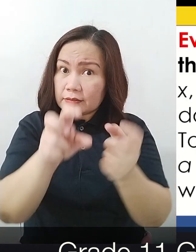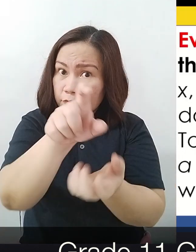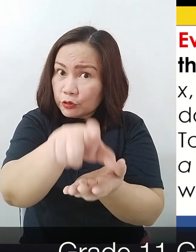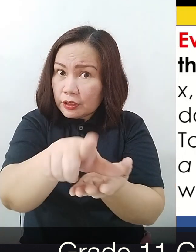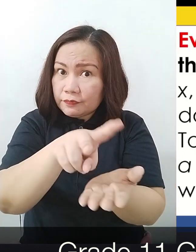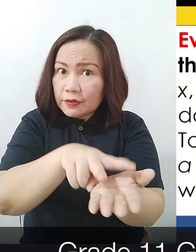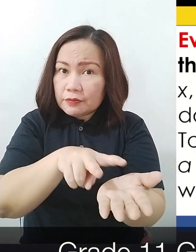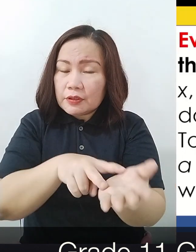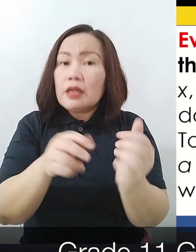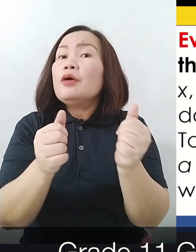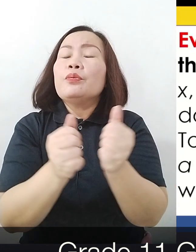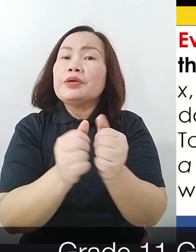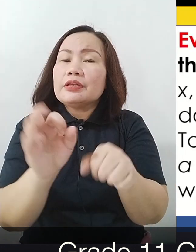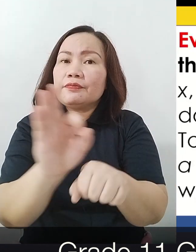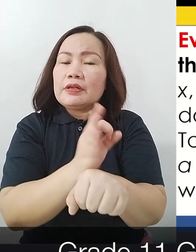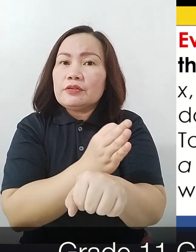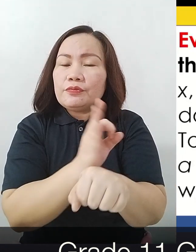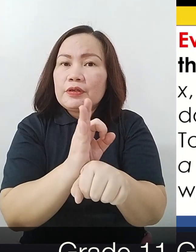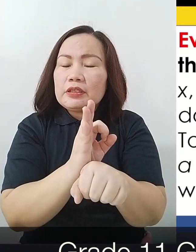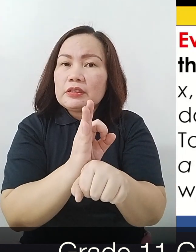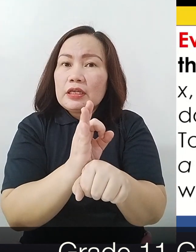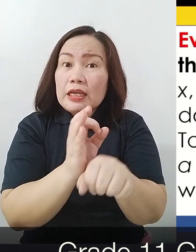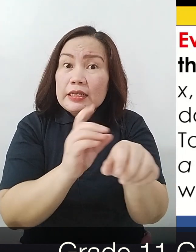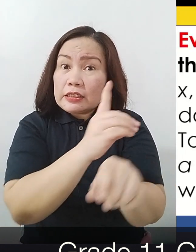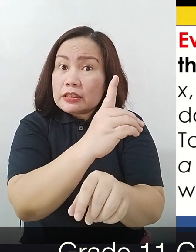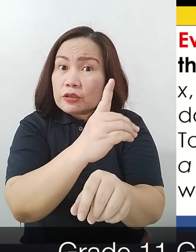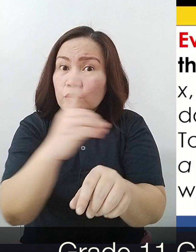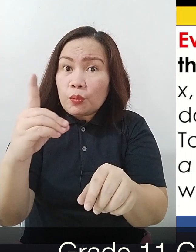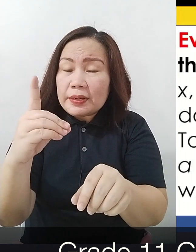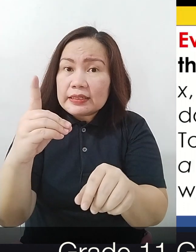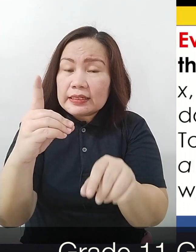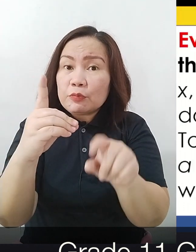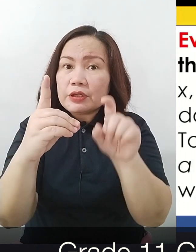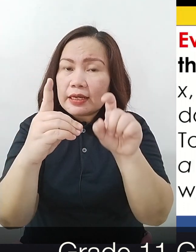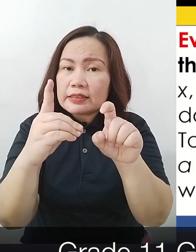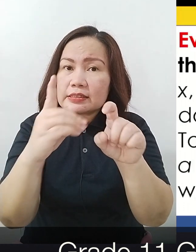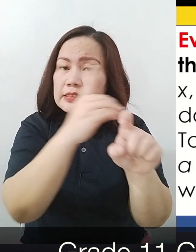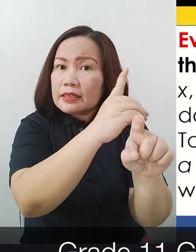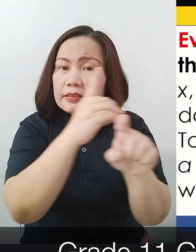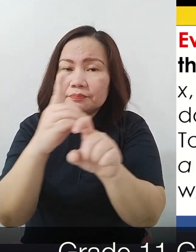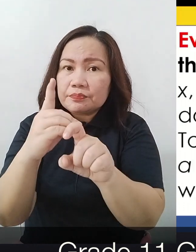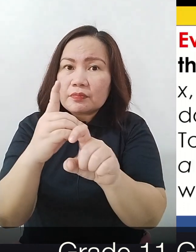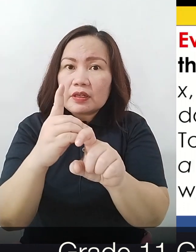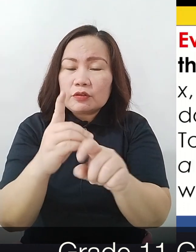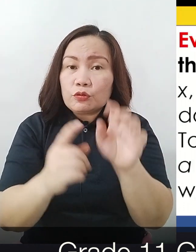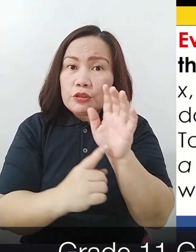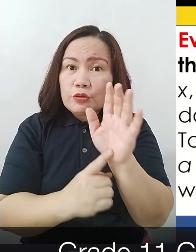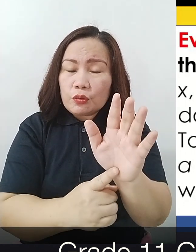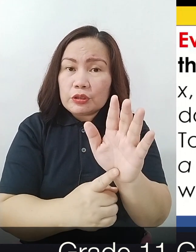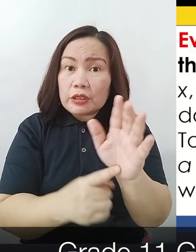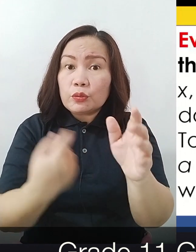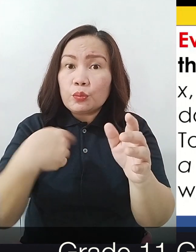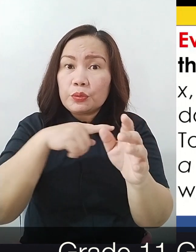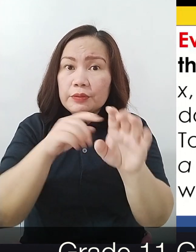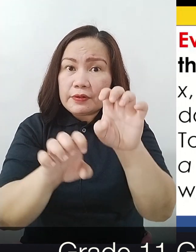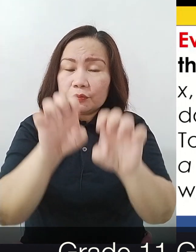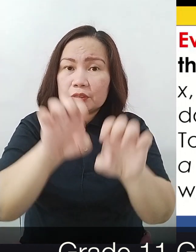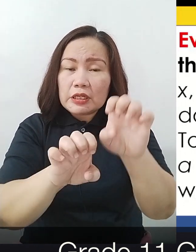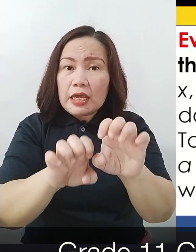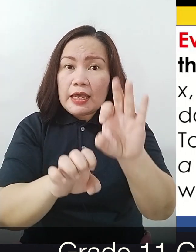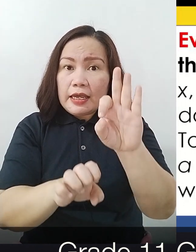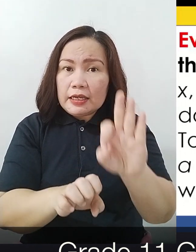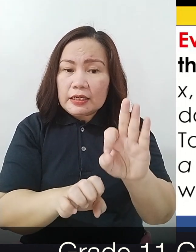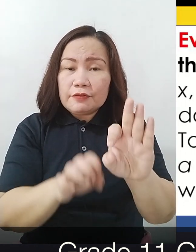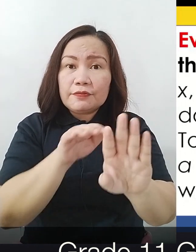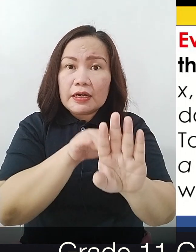with a value from the functions, the domain in computing for the result. To denote that we are evaluating